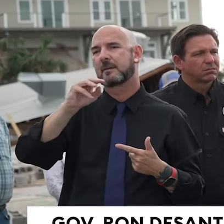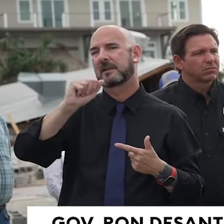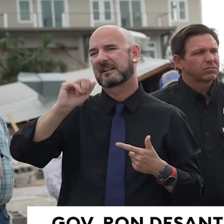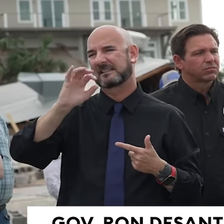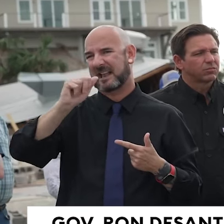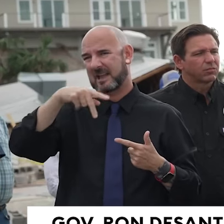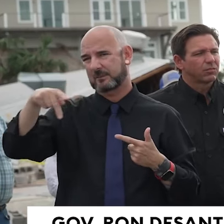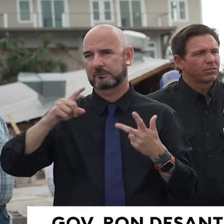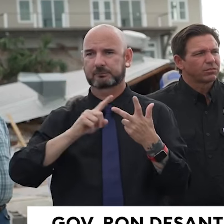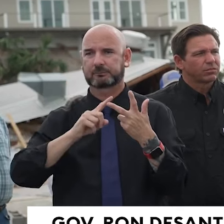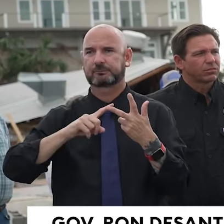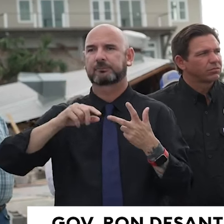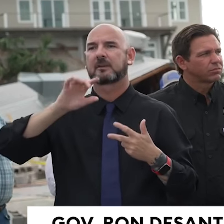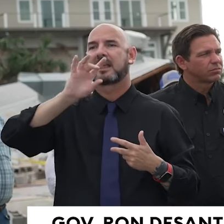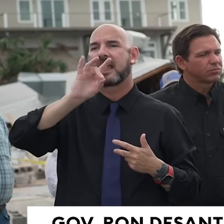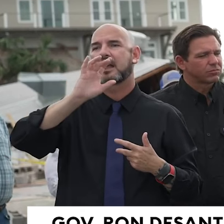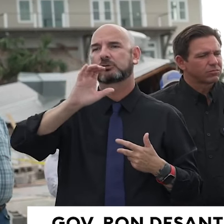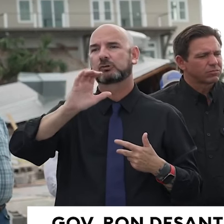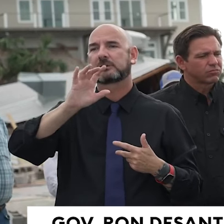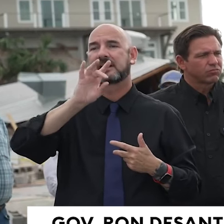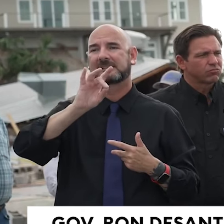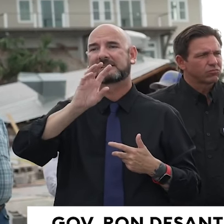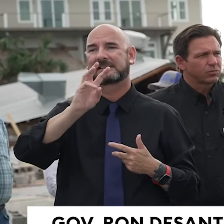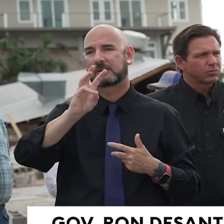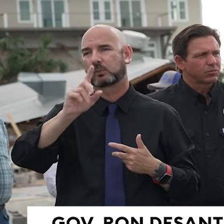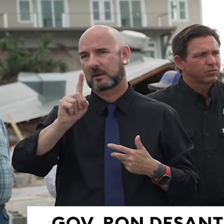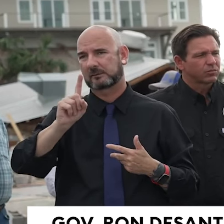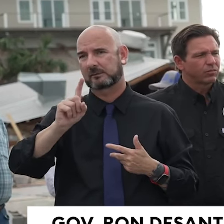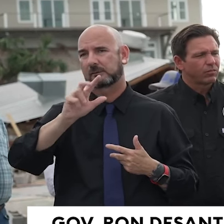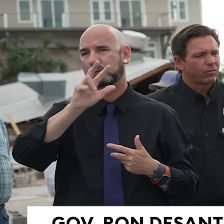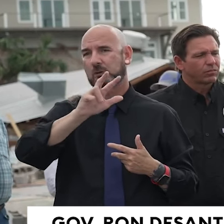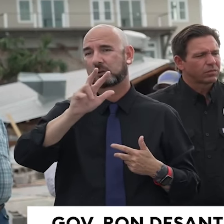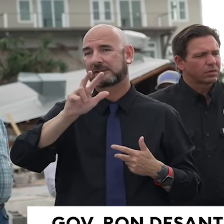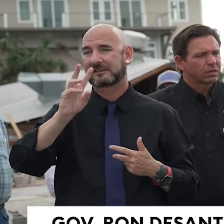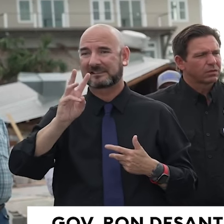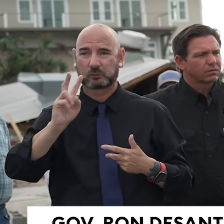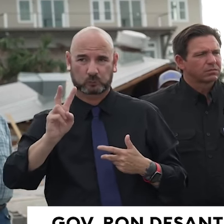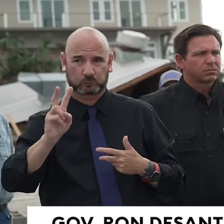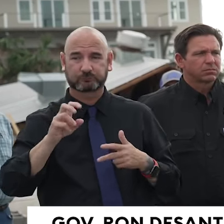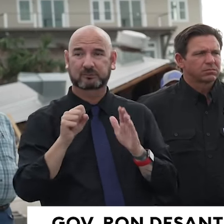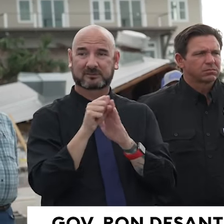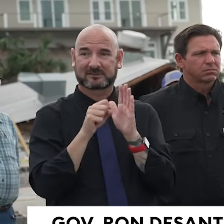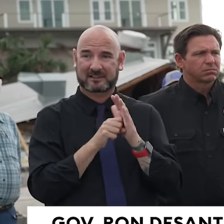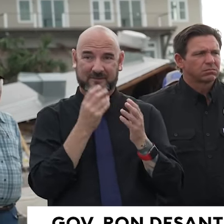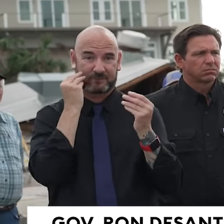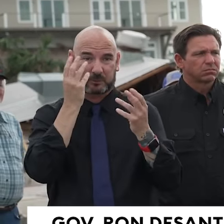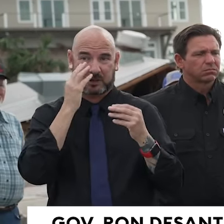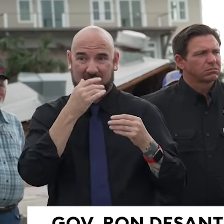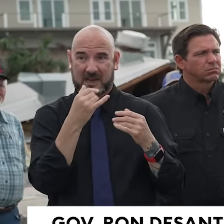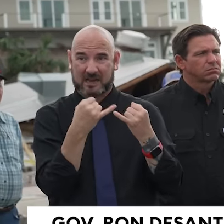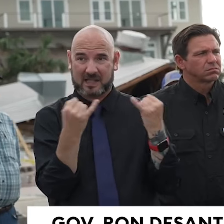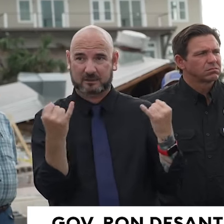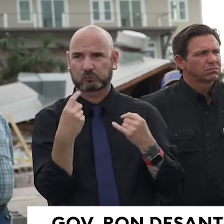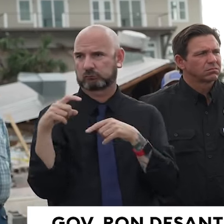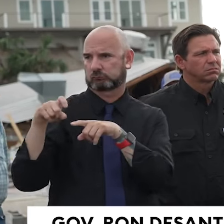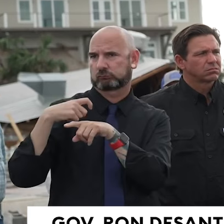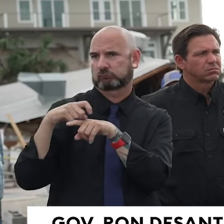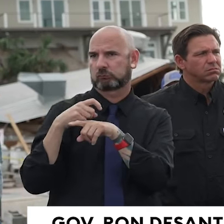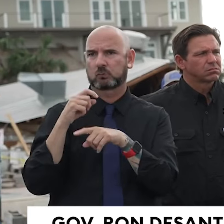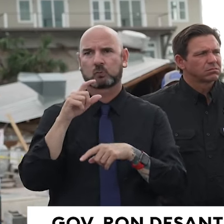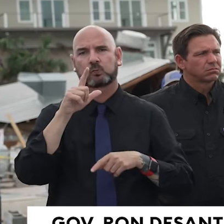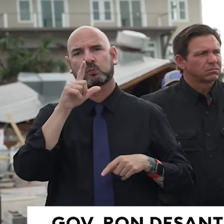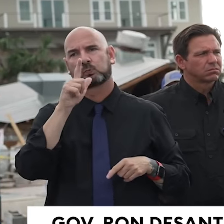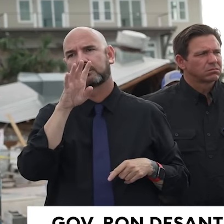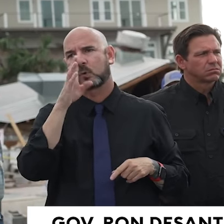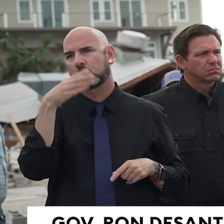1-800-621-3362. Our state assistance information line is still taking calls 24/7. If you need information, all the information I